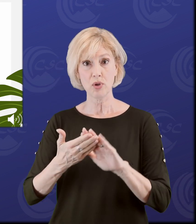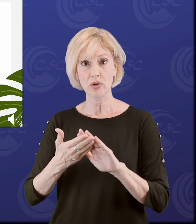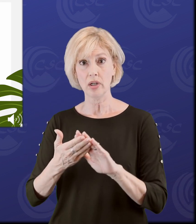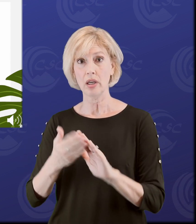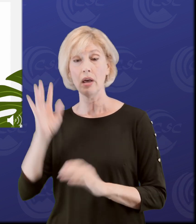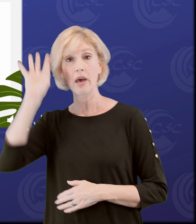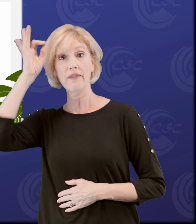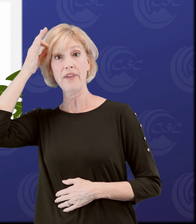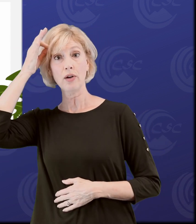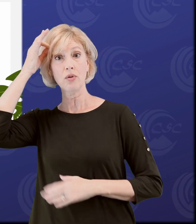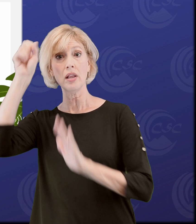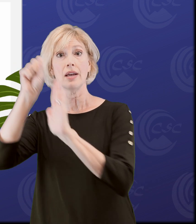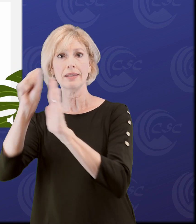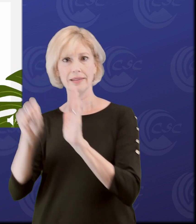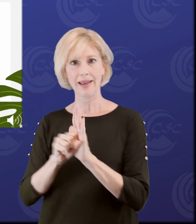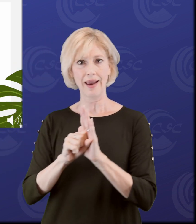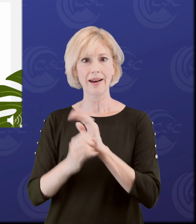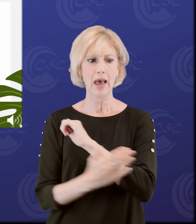government.